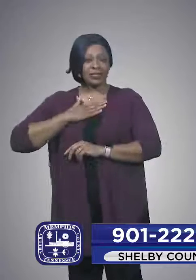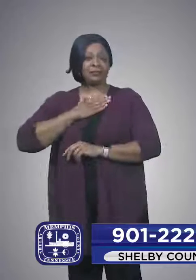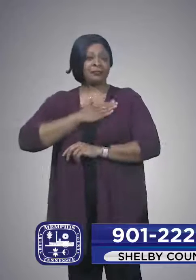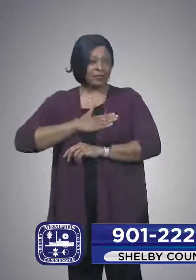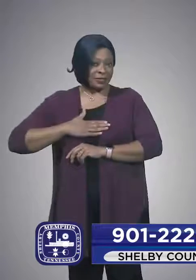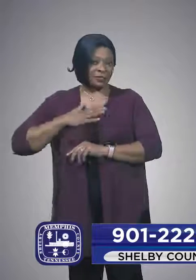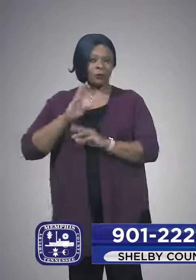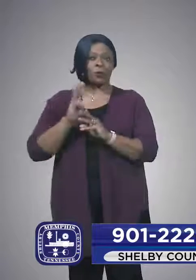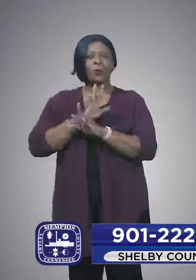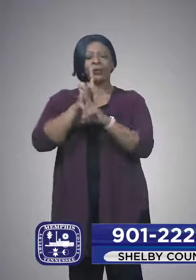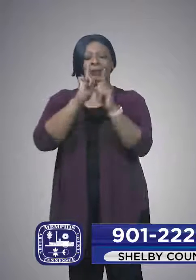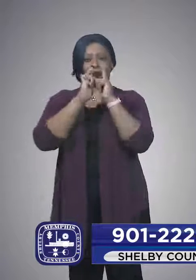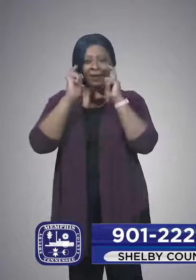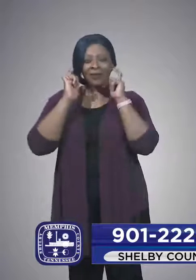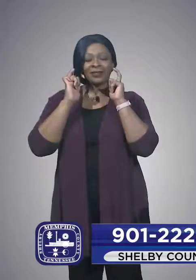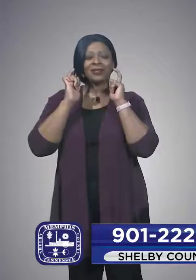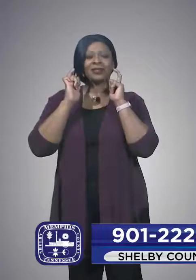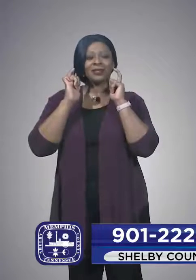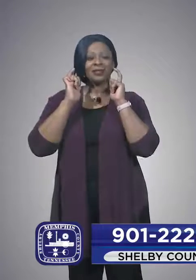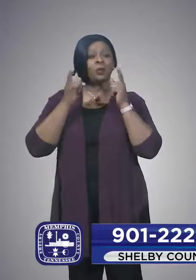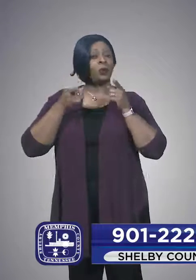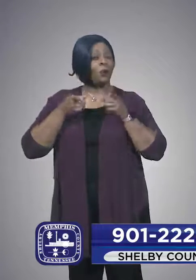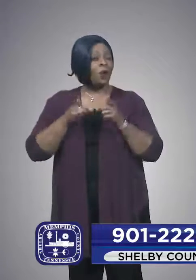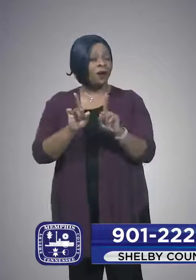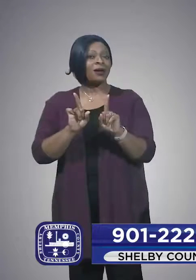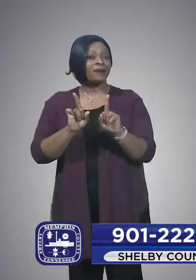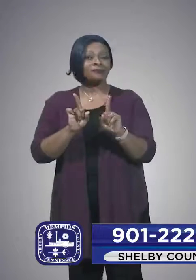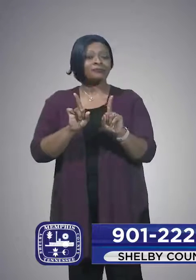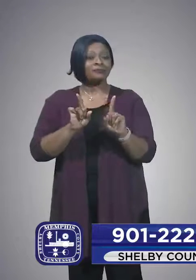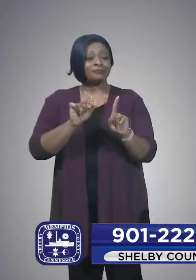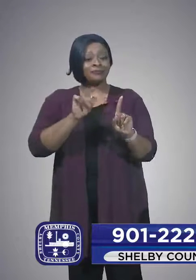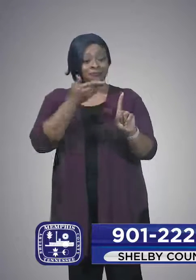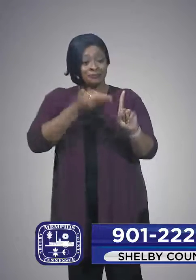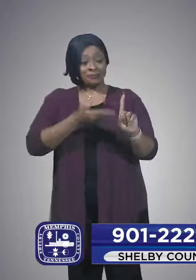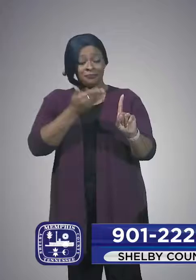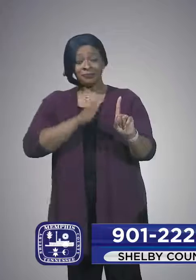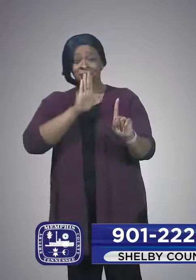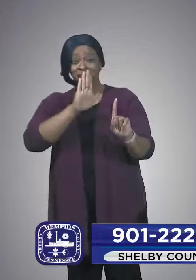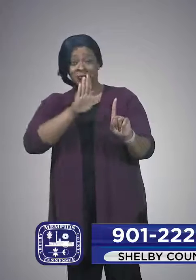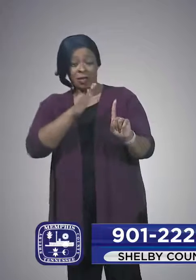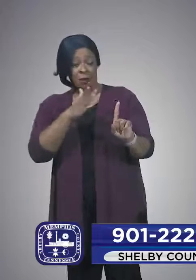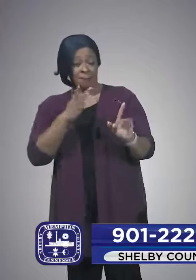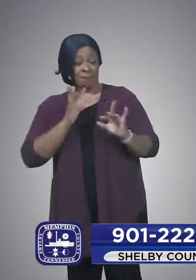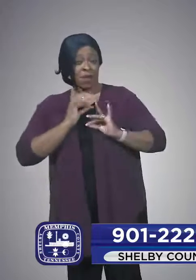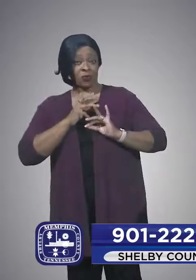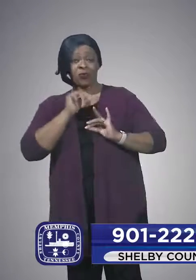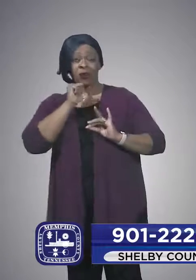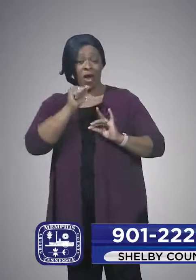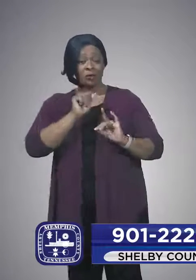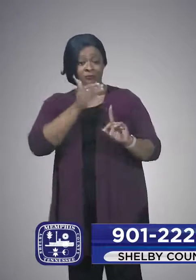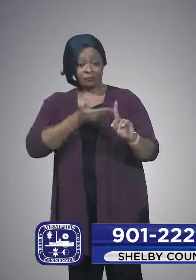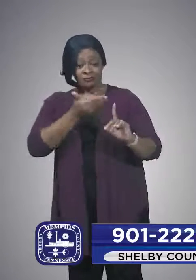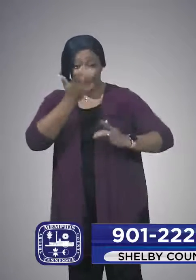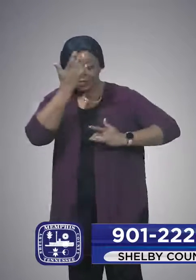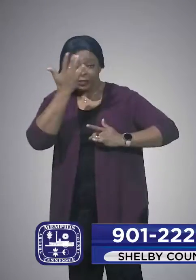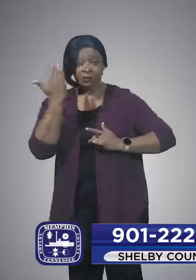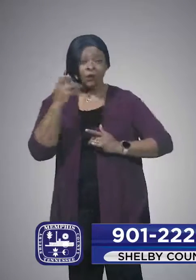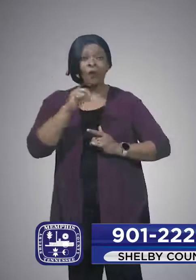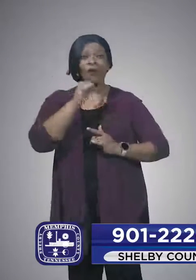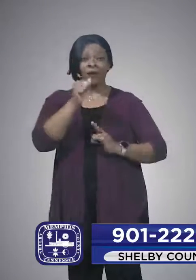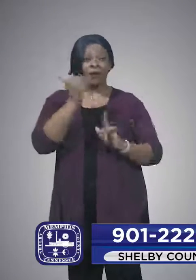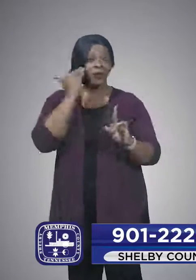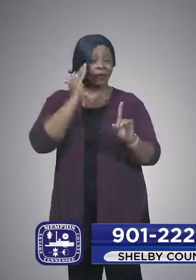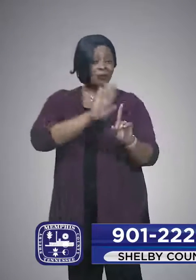please wear your mask when you don't know the vaccination status or the illness status of the people around